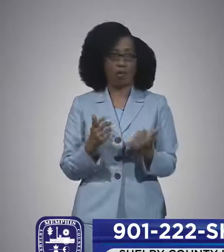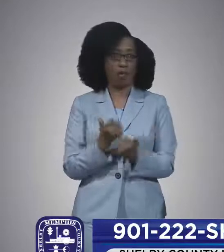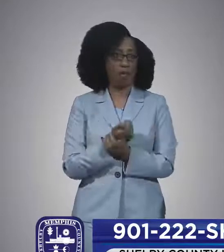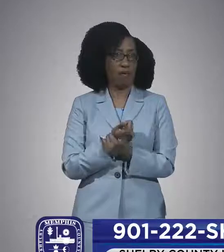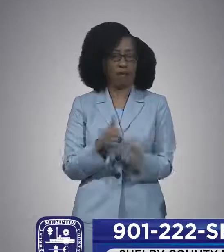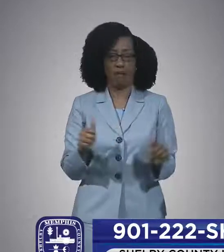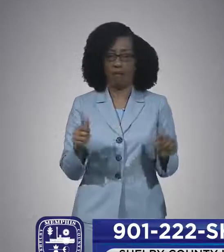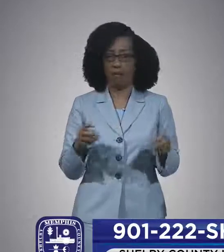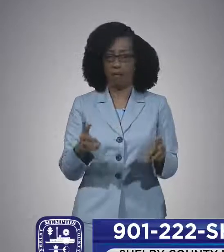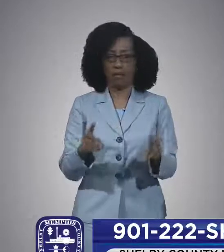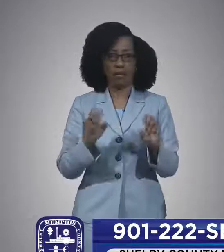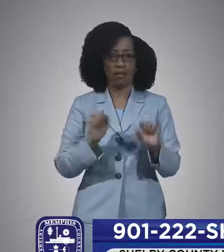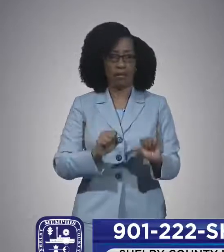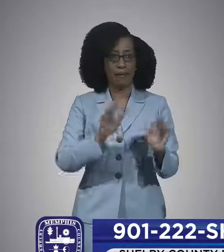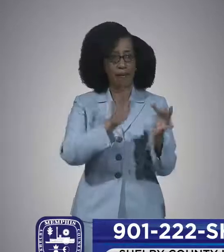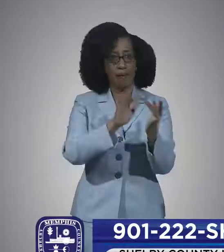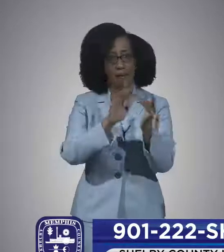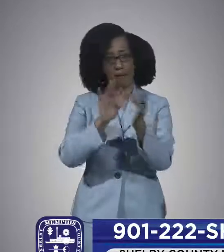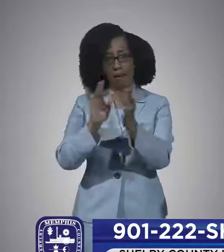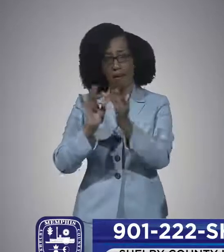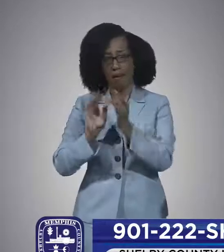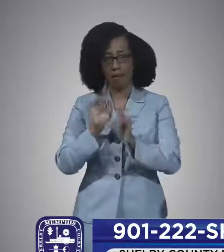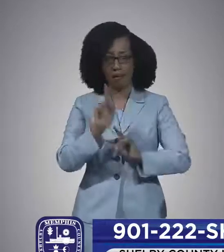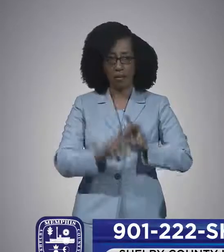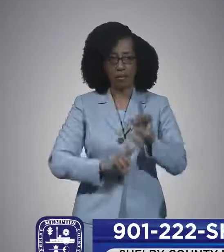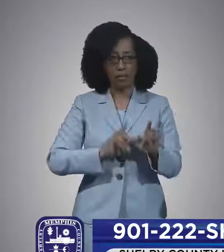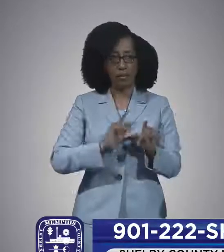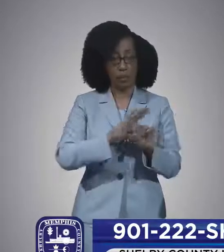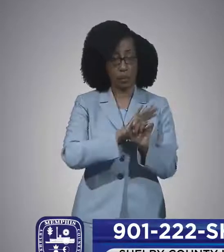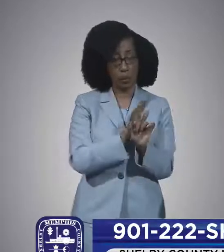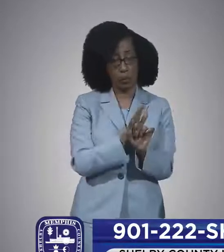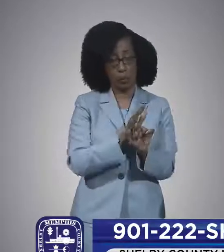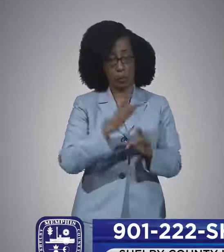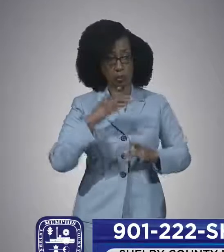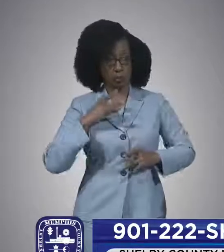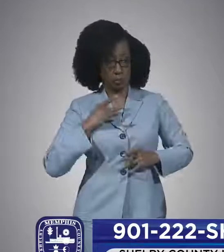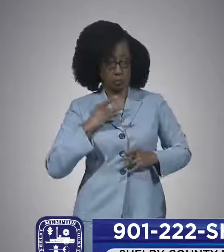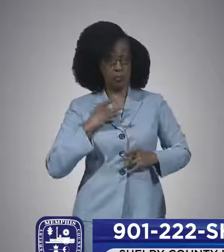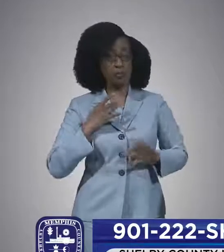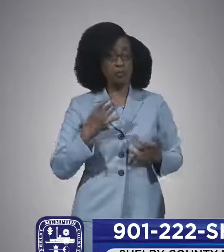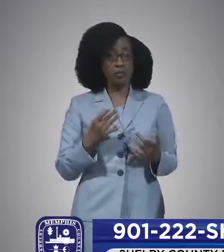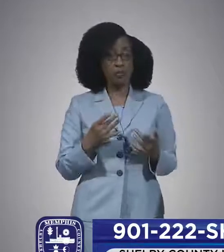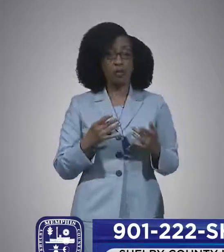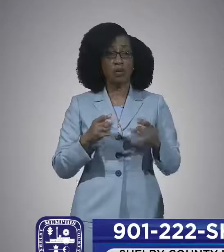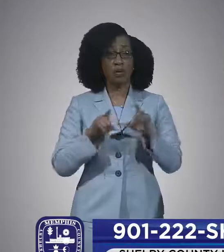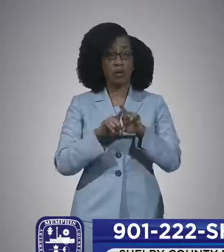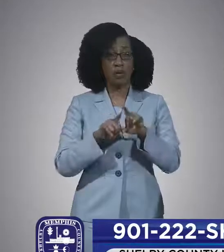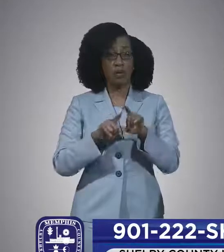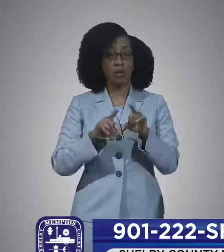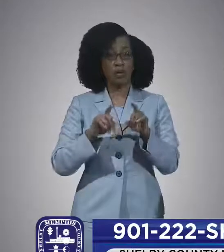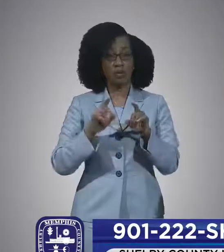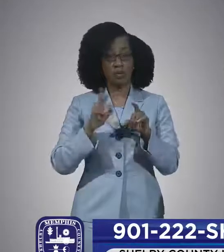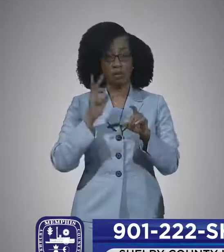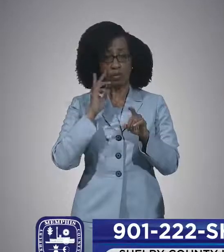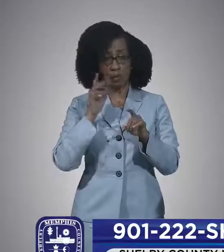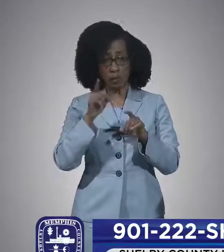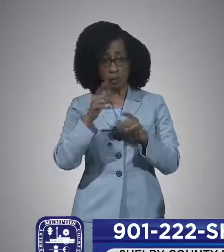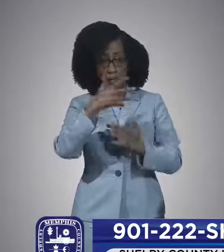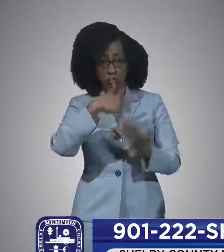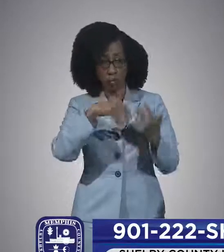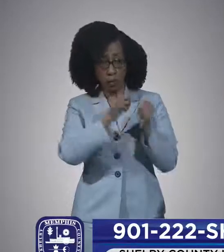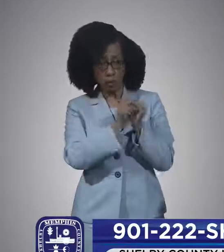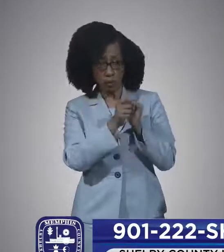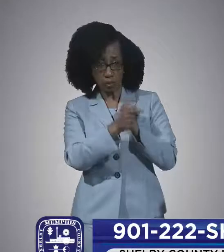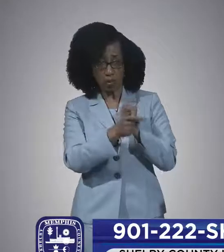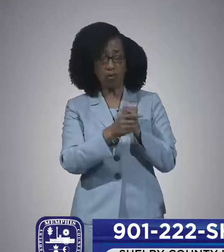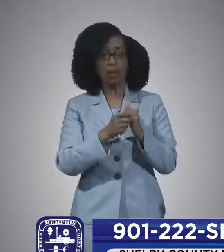we can to get in touch with cases and contacts to make sure that we're showing people how to stay safe and how to keep the